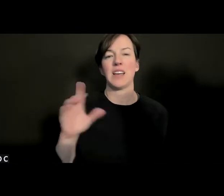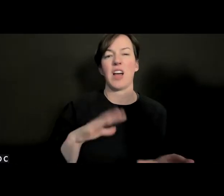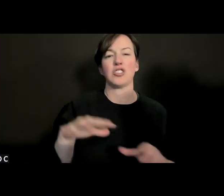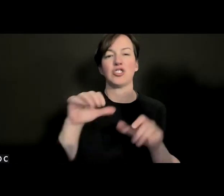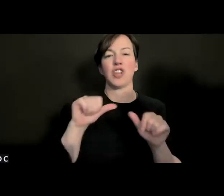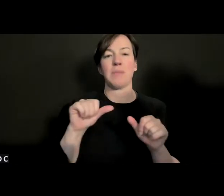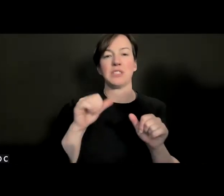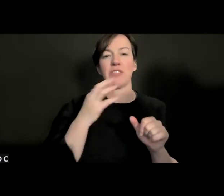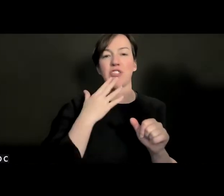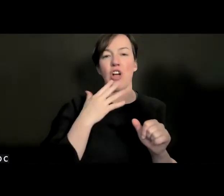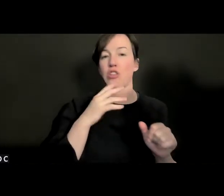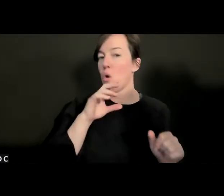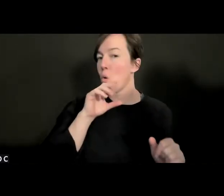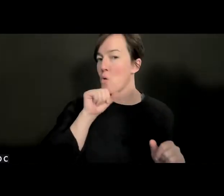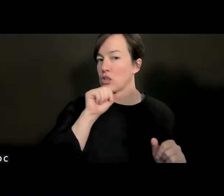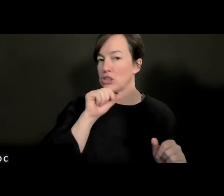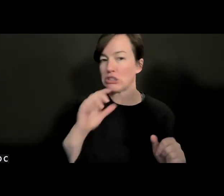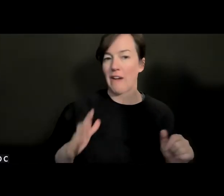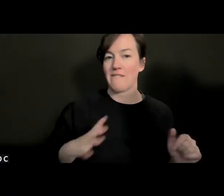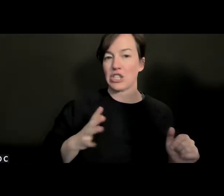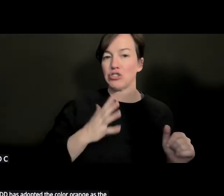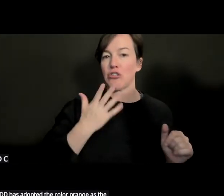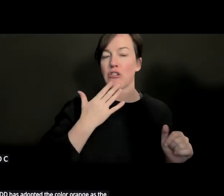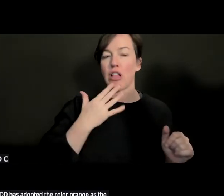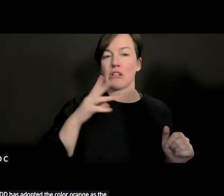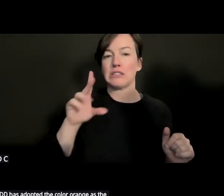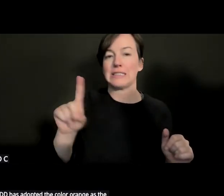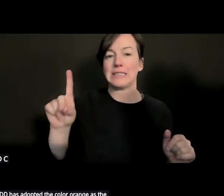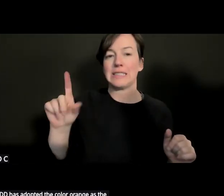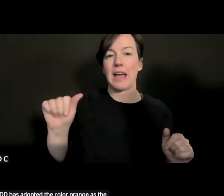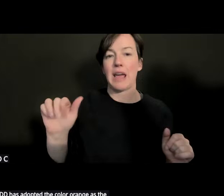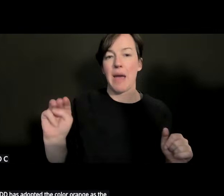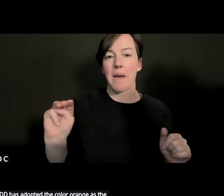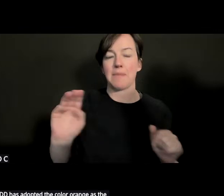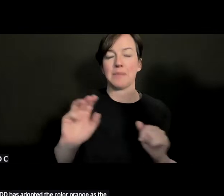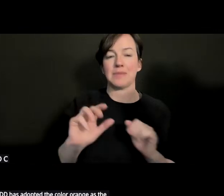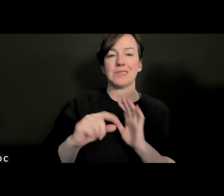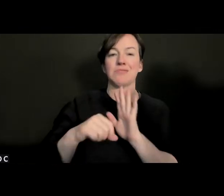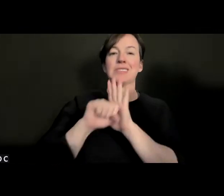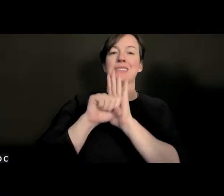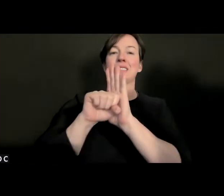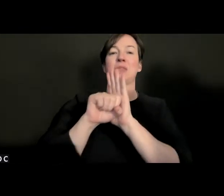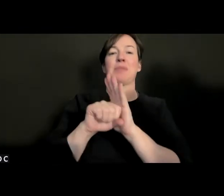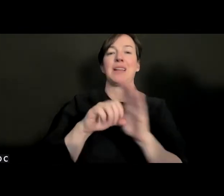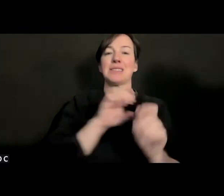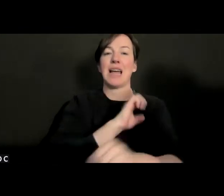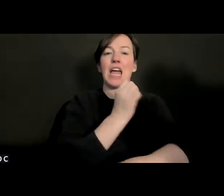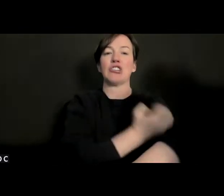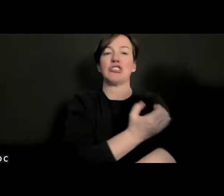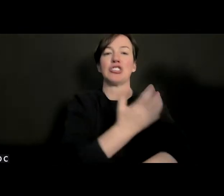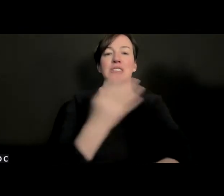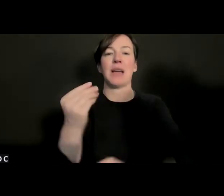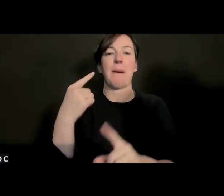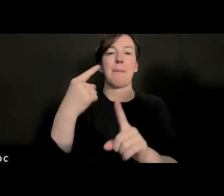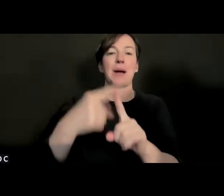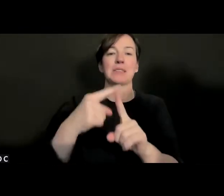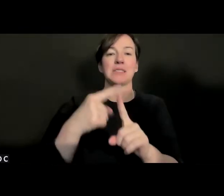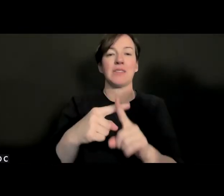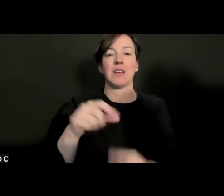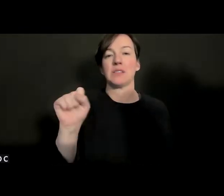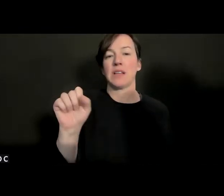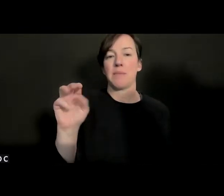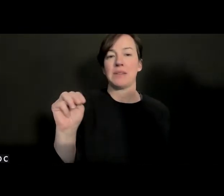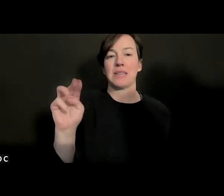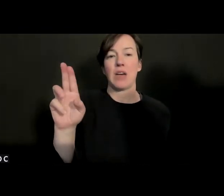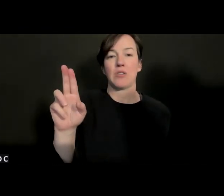color orange as the official color of DDAM, symbolizing energy and positivity. The San Mateo Union